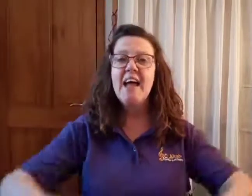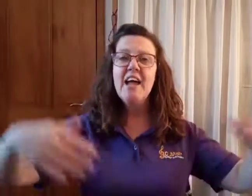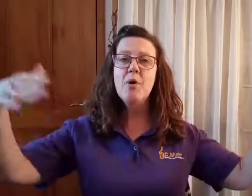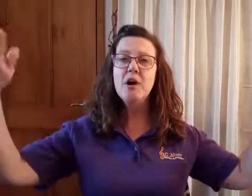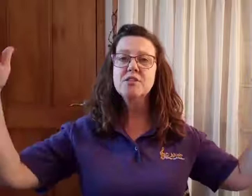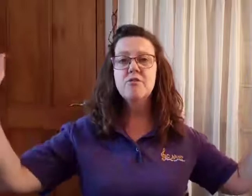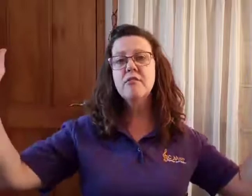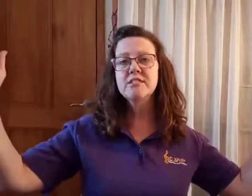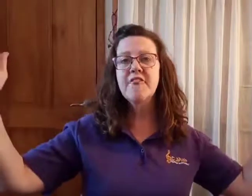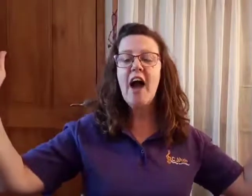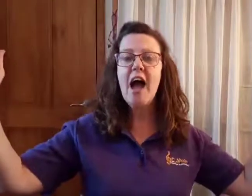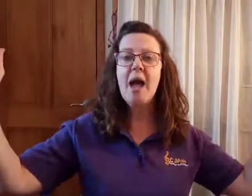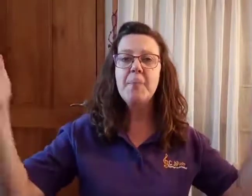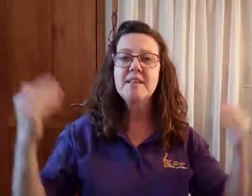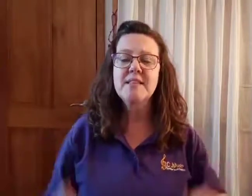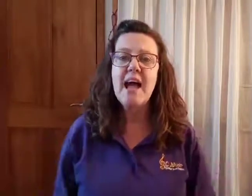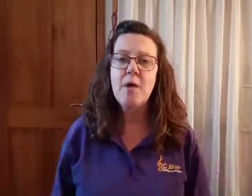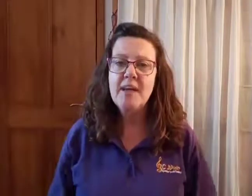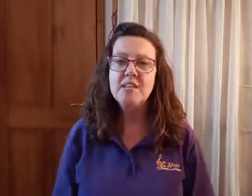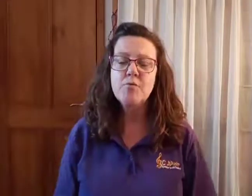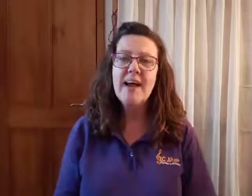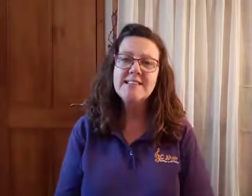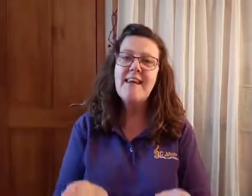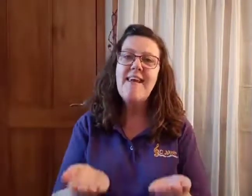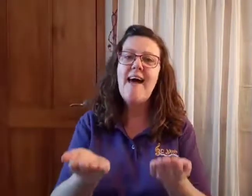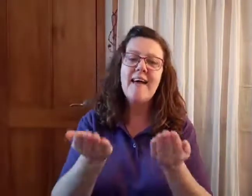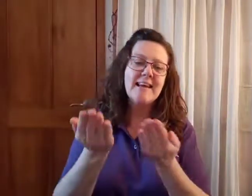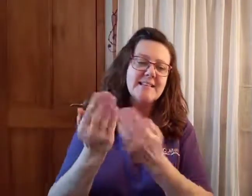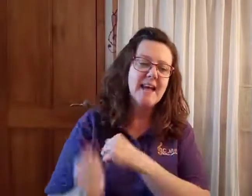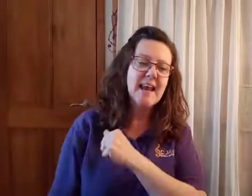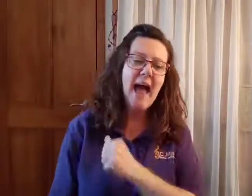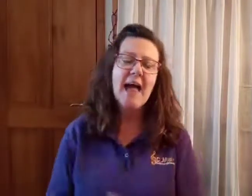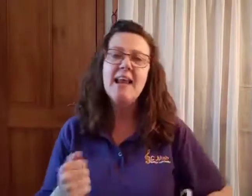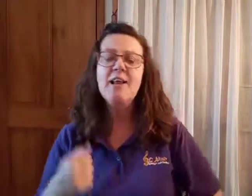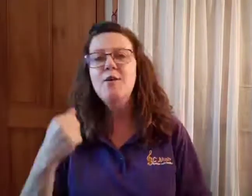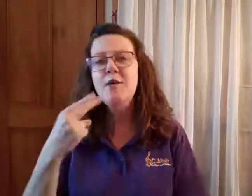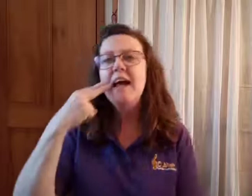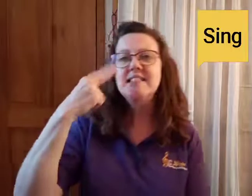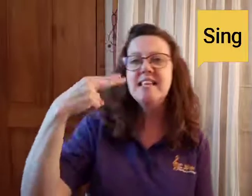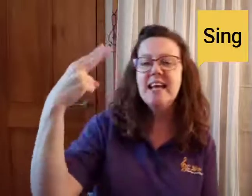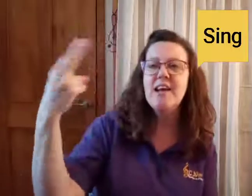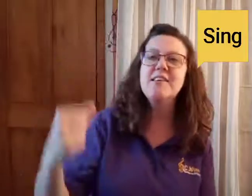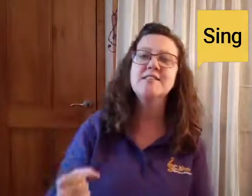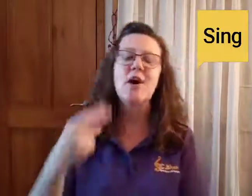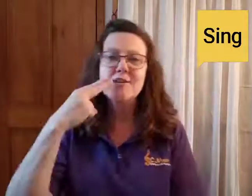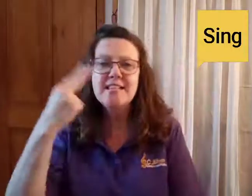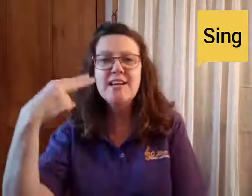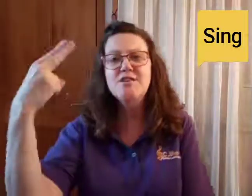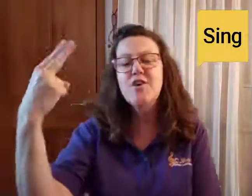He was crucified, but now he's risen like he said. Hallelujah. Sing a song, sing a